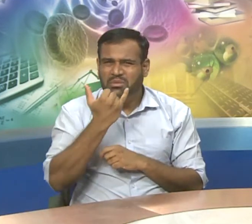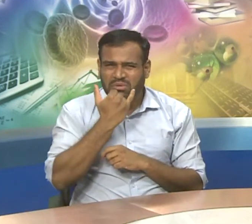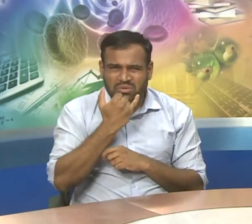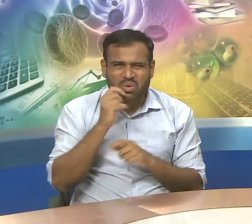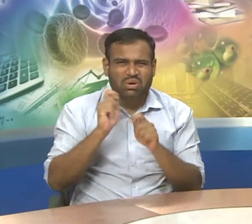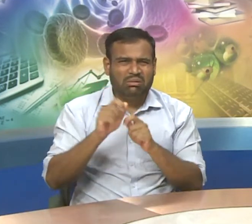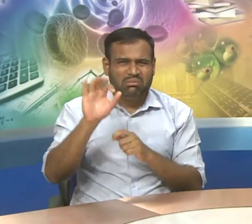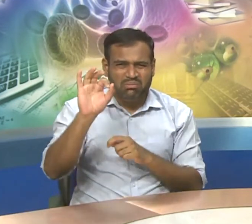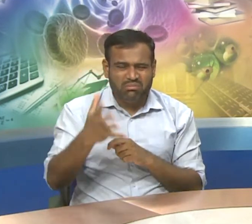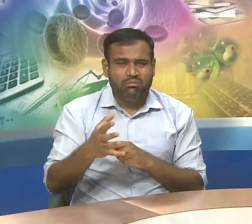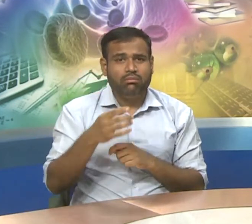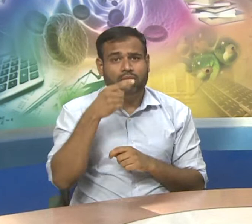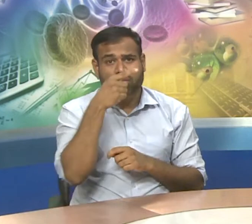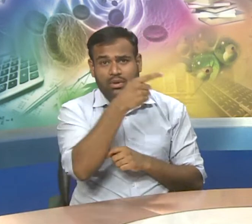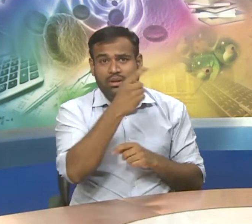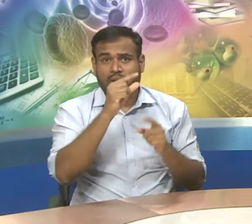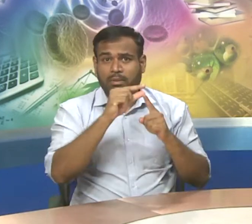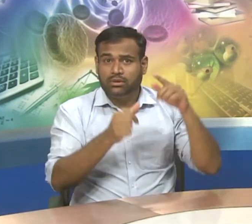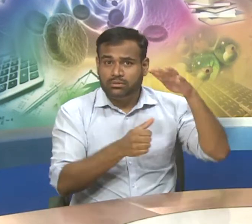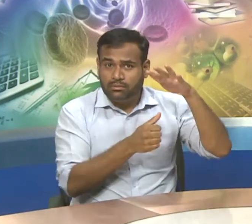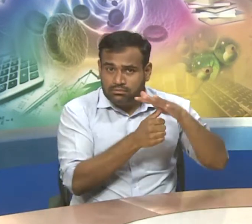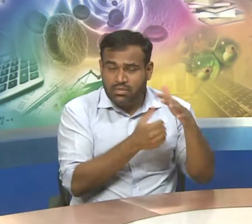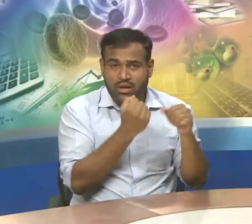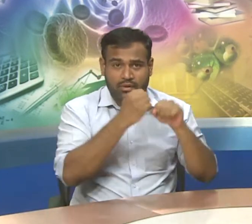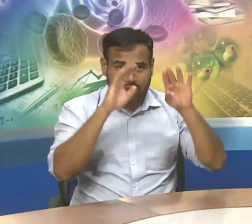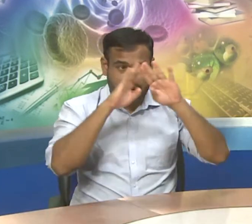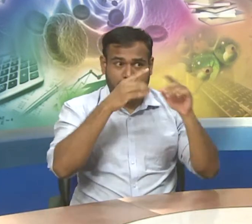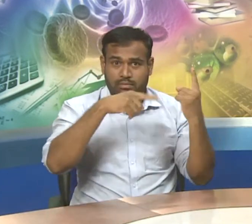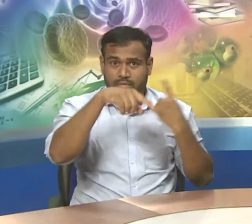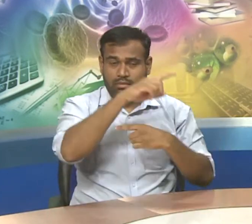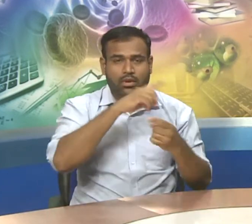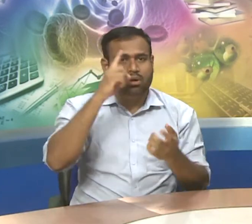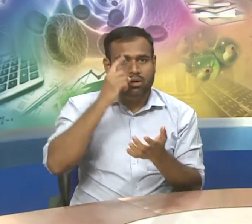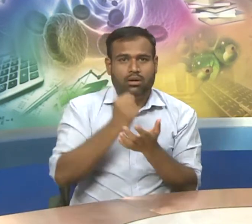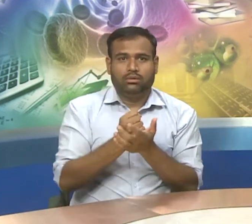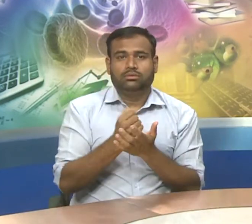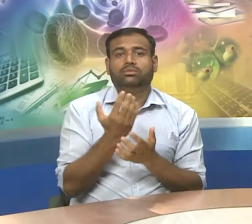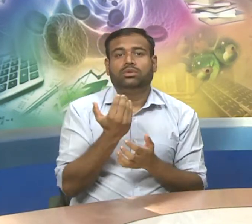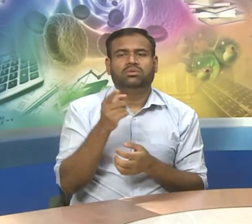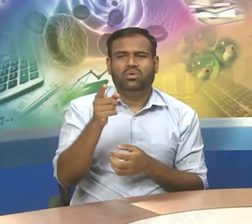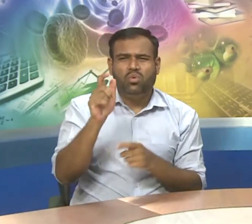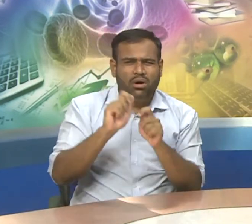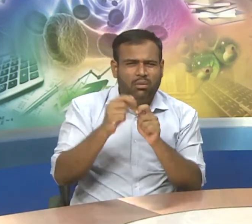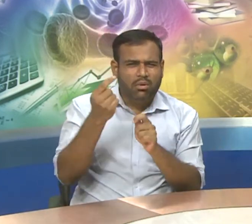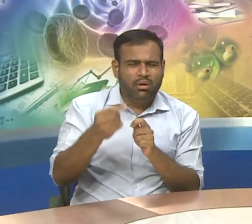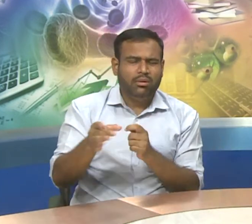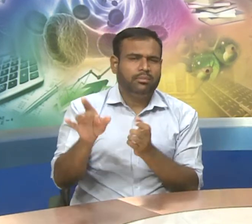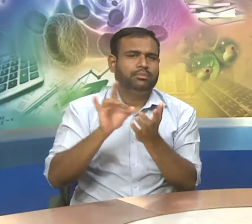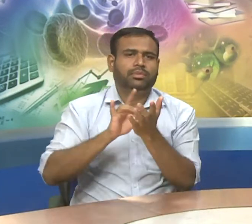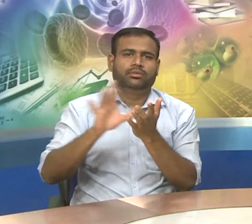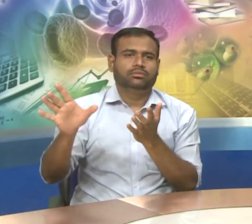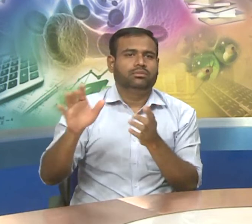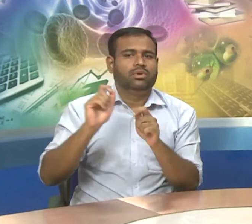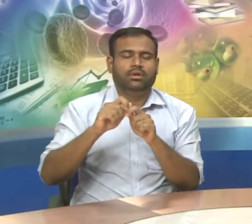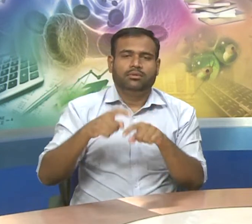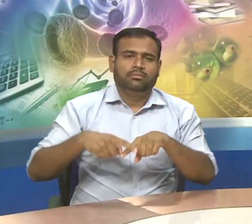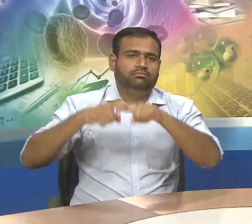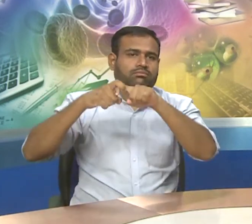or governor to remove officer at any point of time without any formal